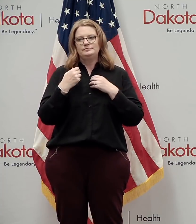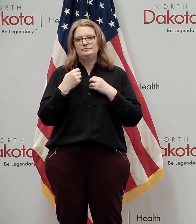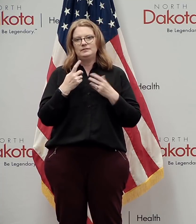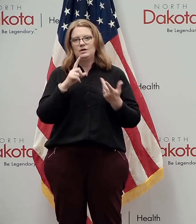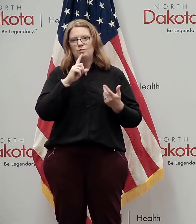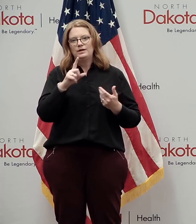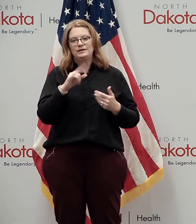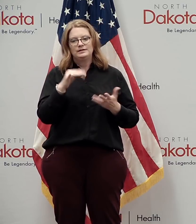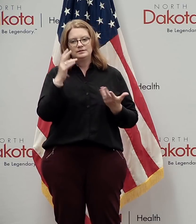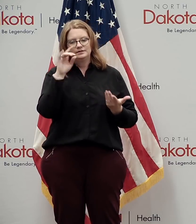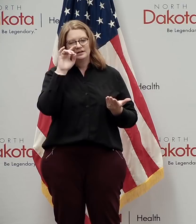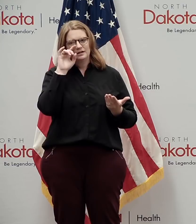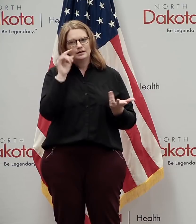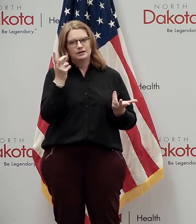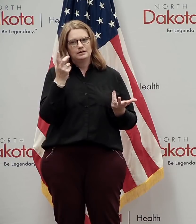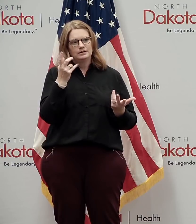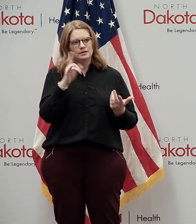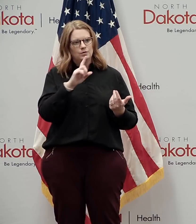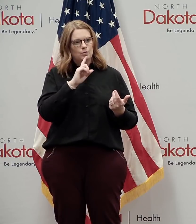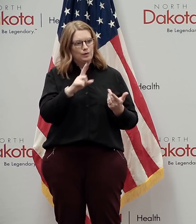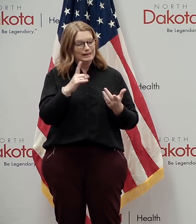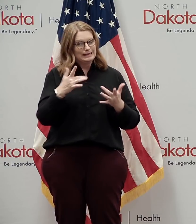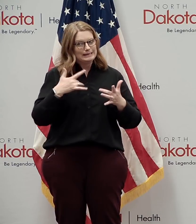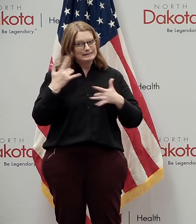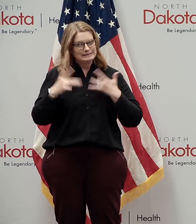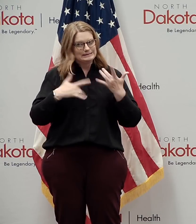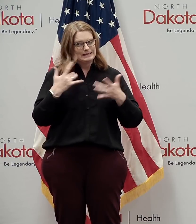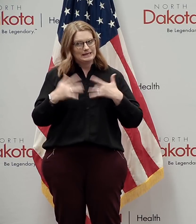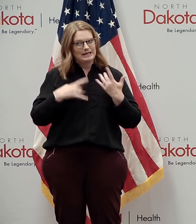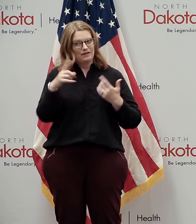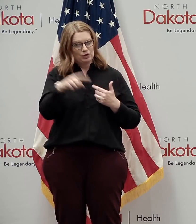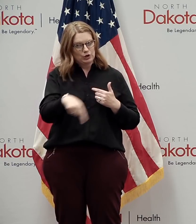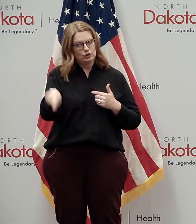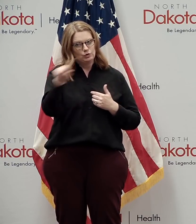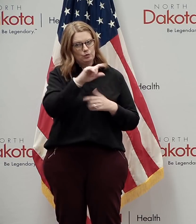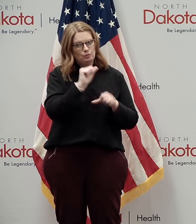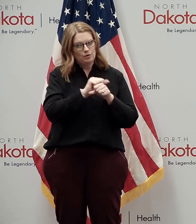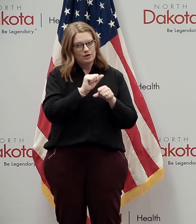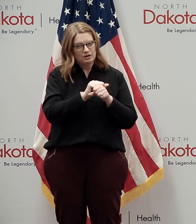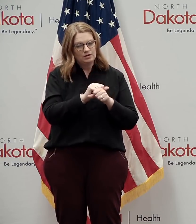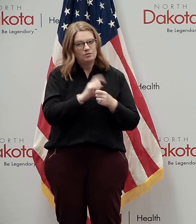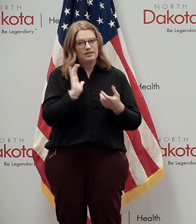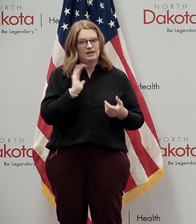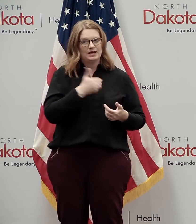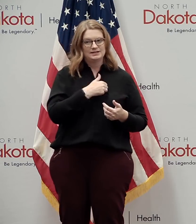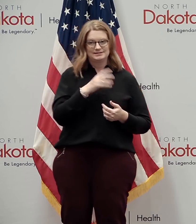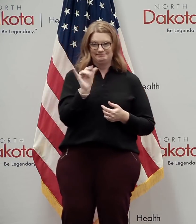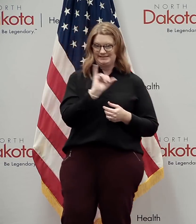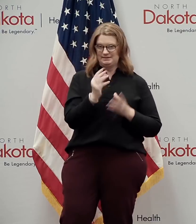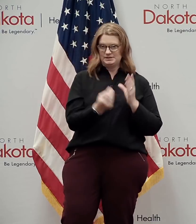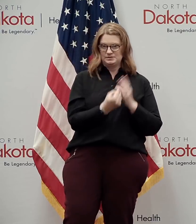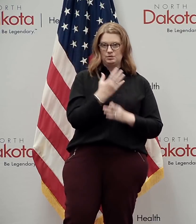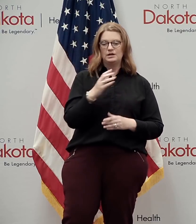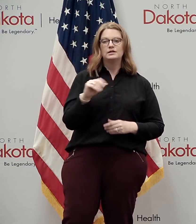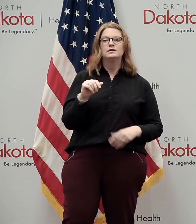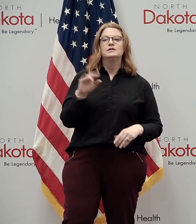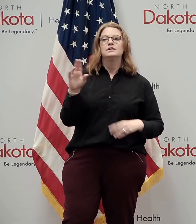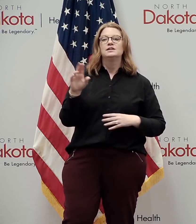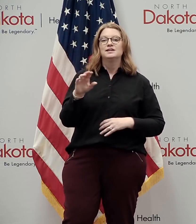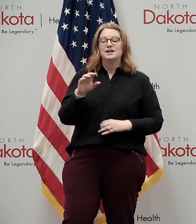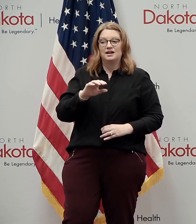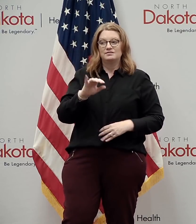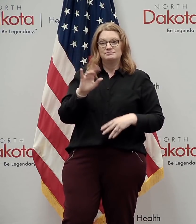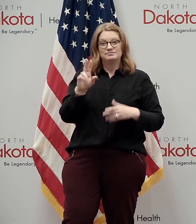may look at this later, but we're really excited to have you teaming with us, just like you did in the spring. North Dakota